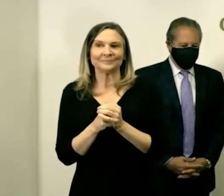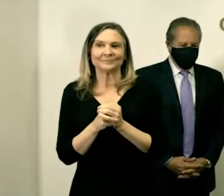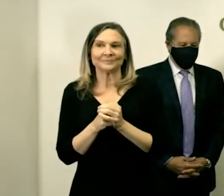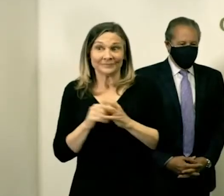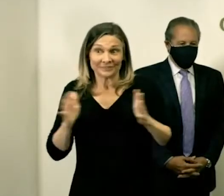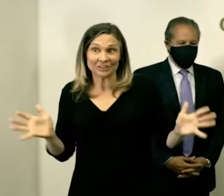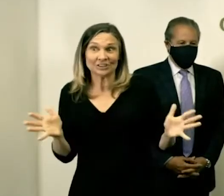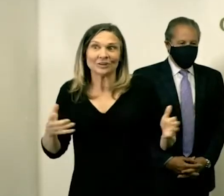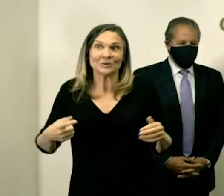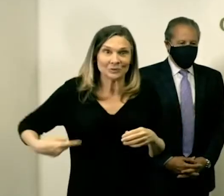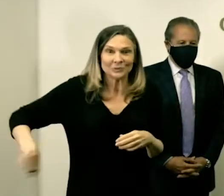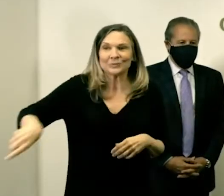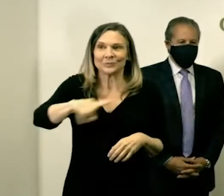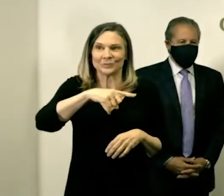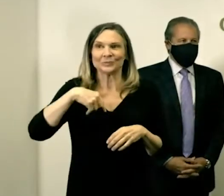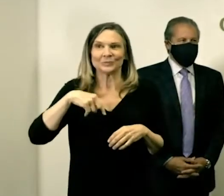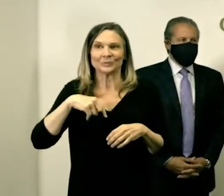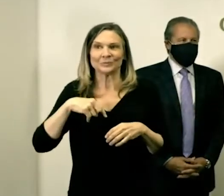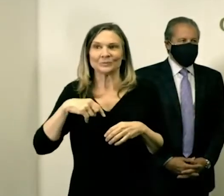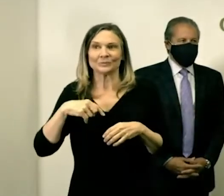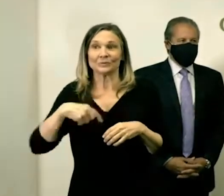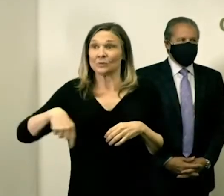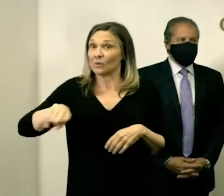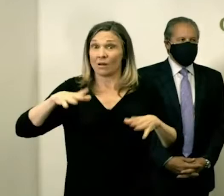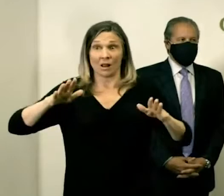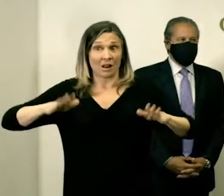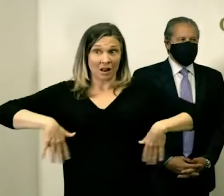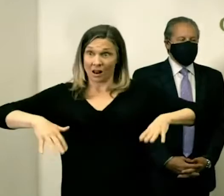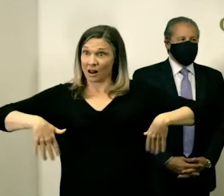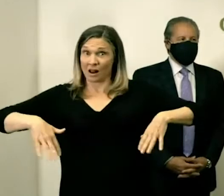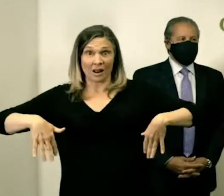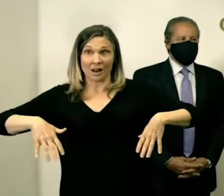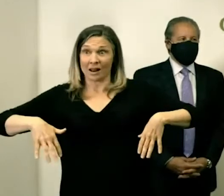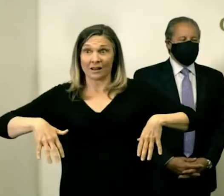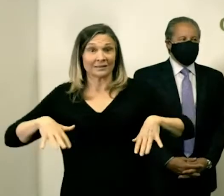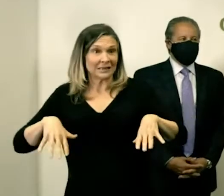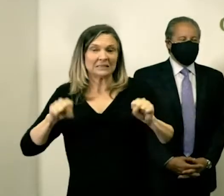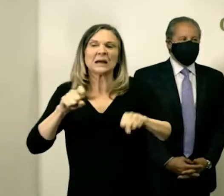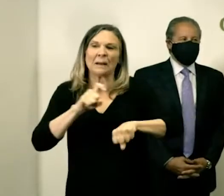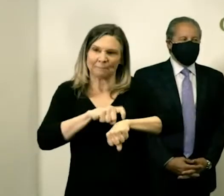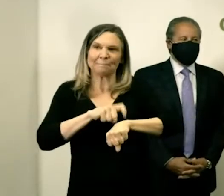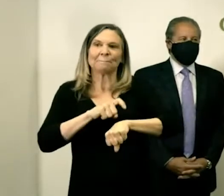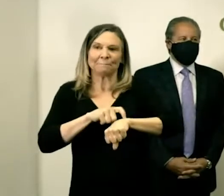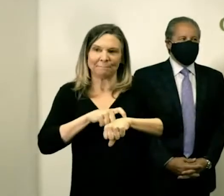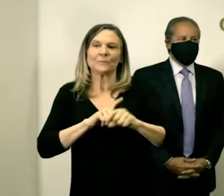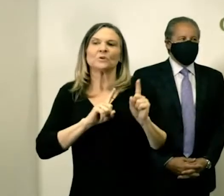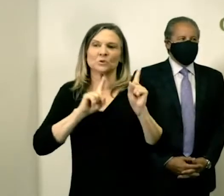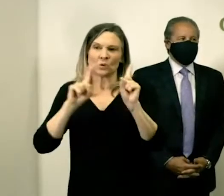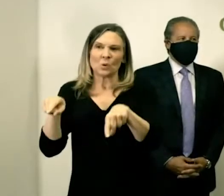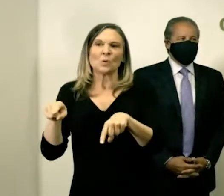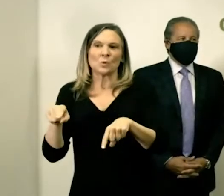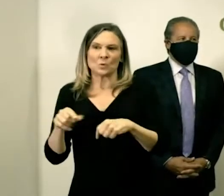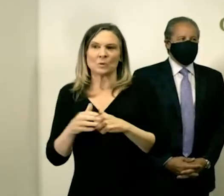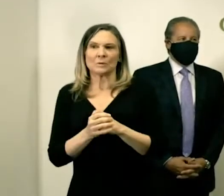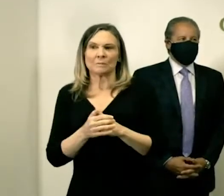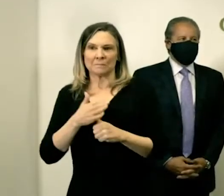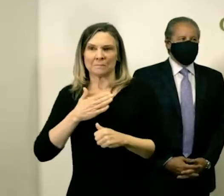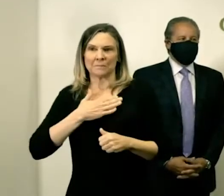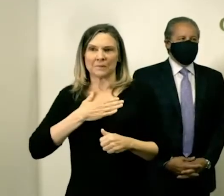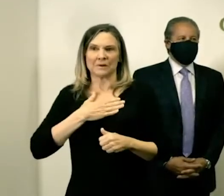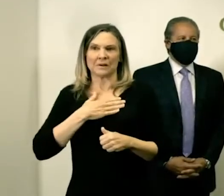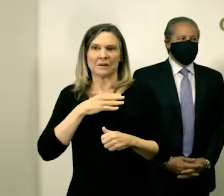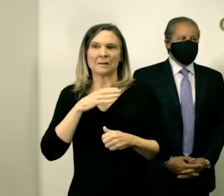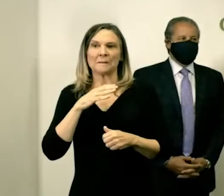you that have not yet done so to take the time, go on the My Turn app, fill out the